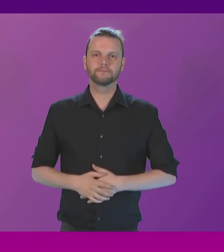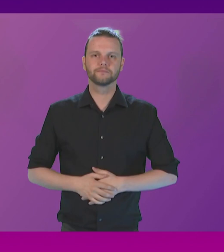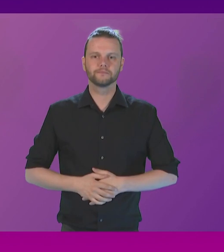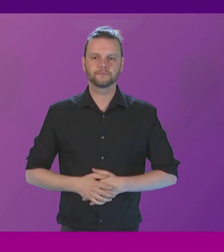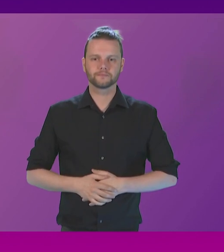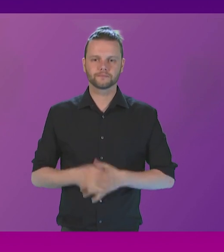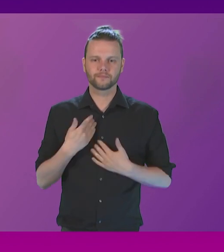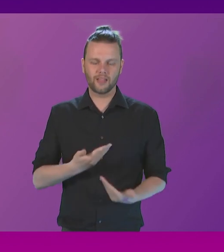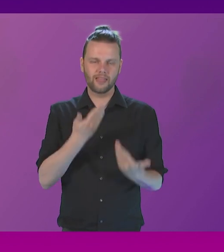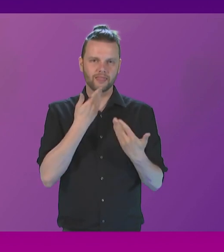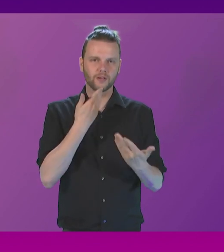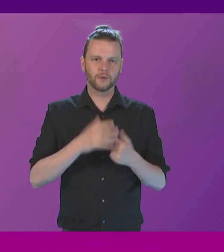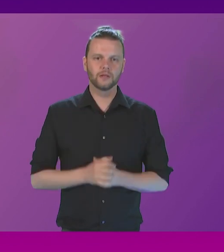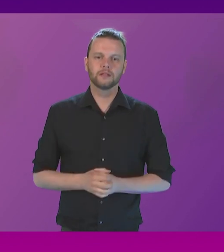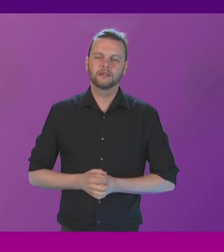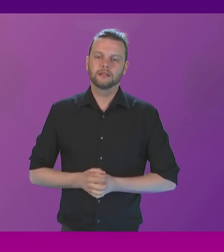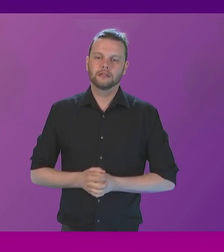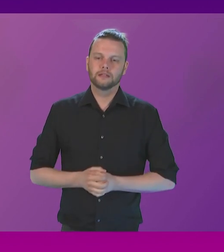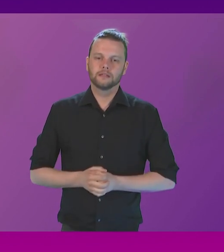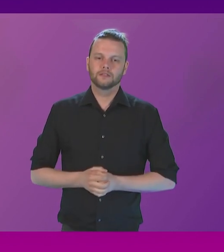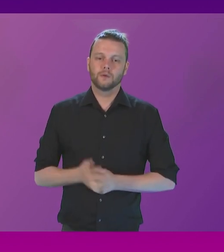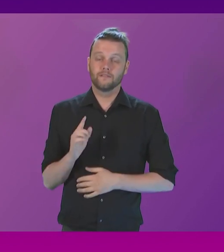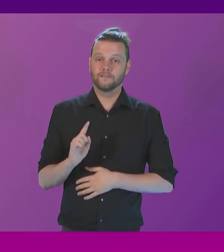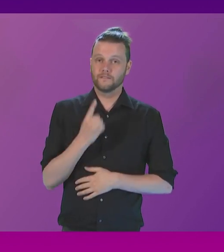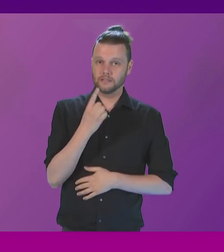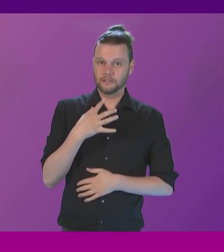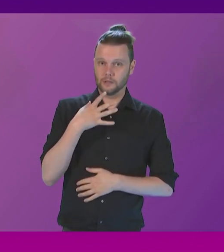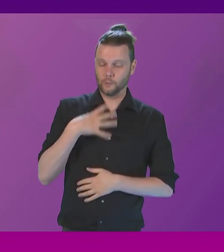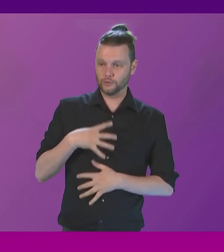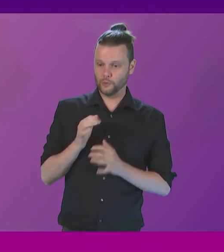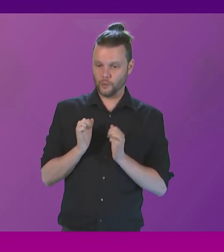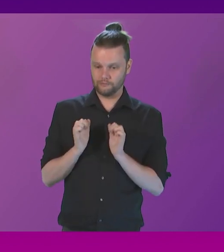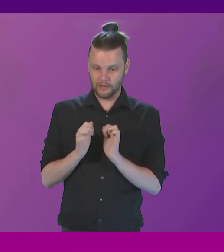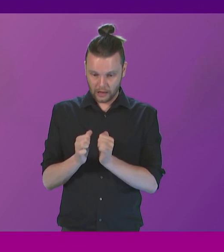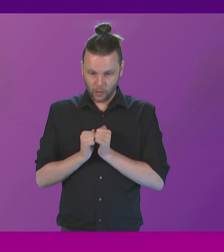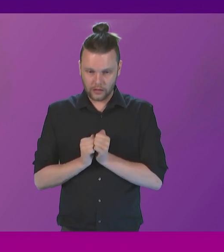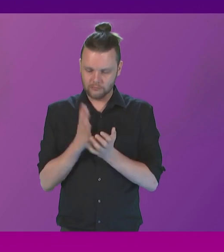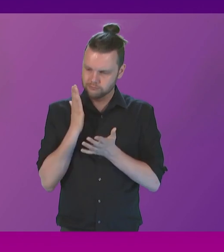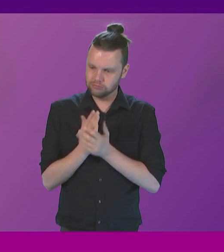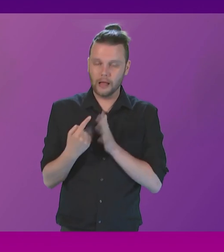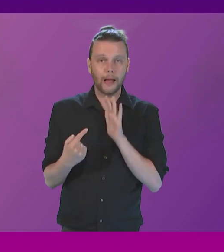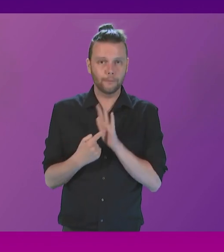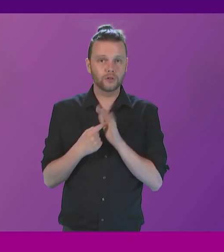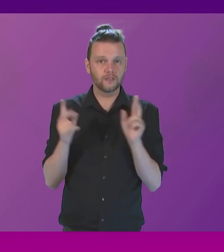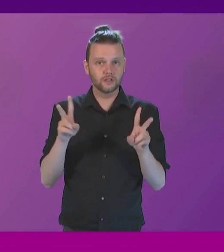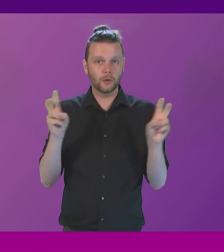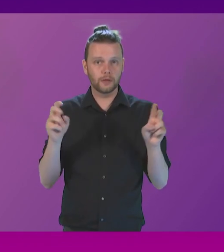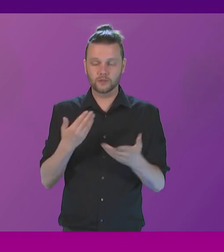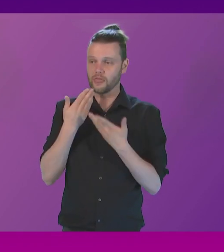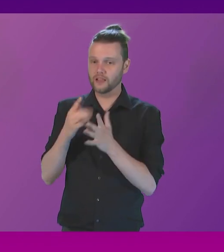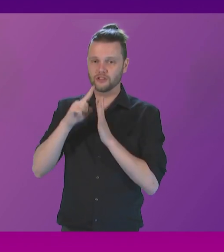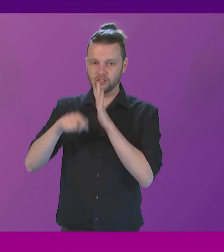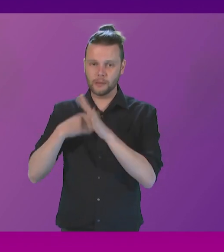Thank you, Presiding Officer. Let me start by acknowledging the importance of this topic and thanking Jeremy